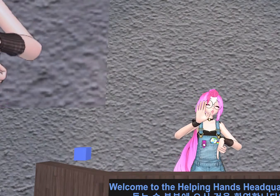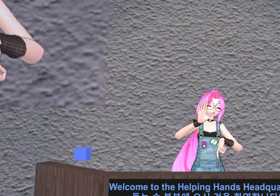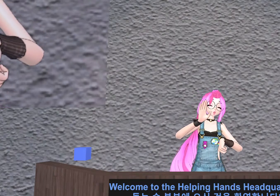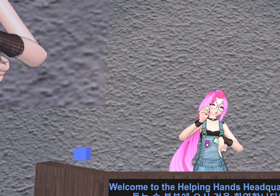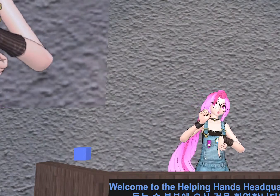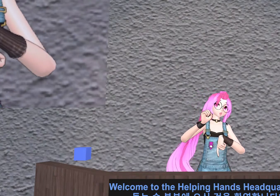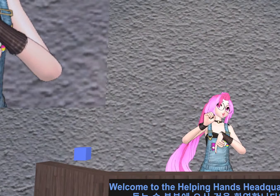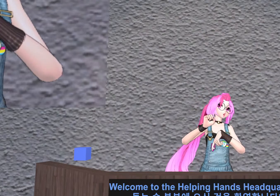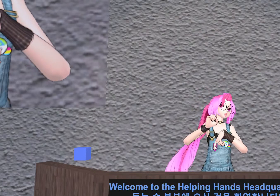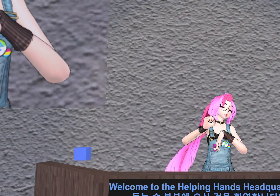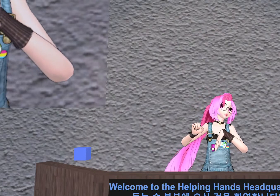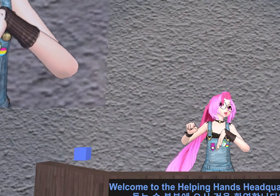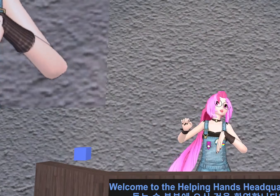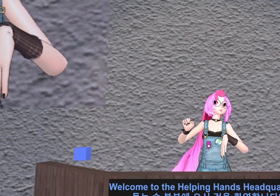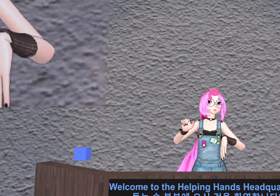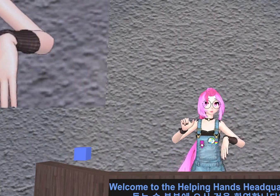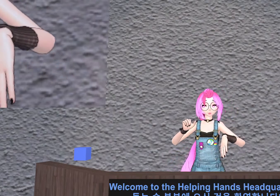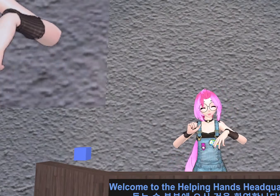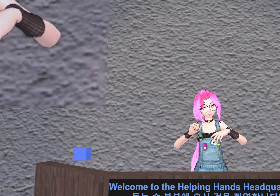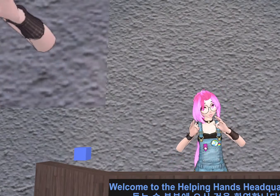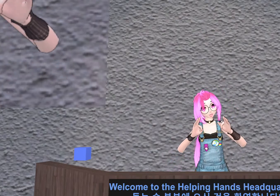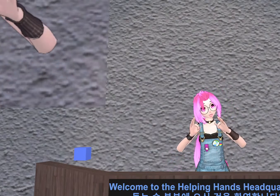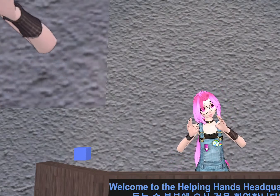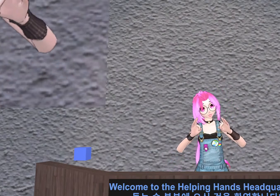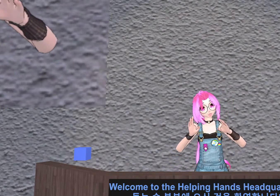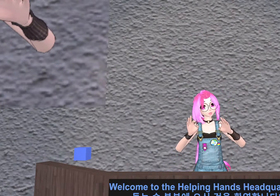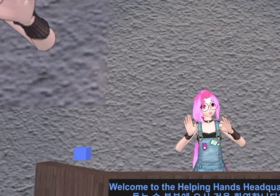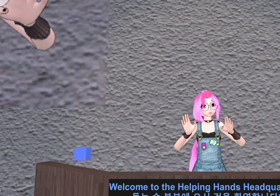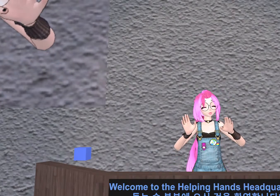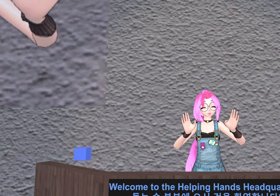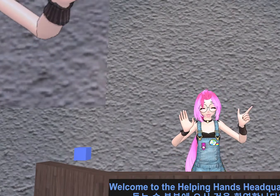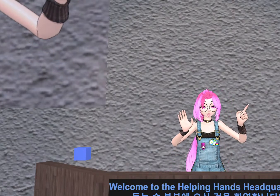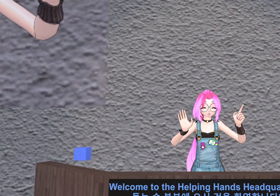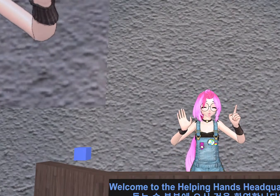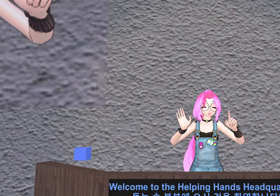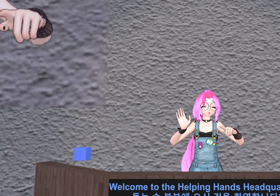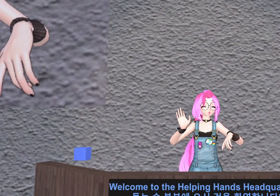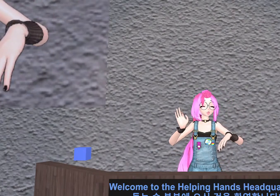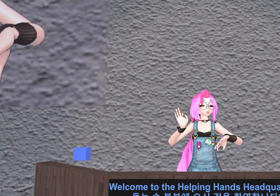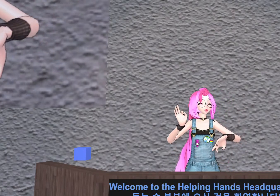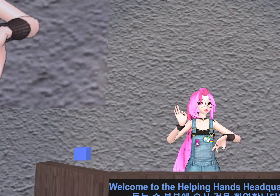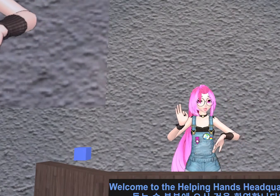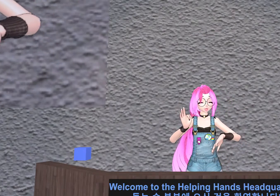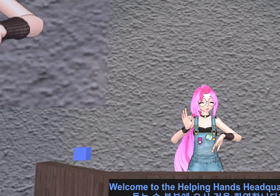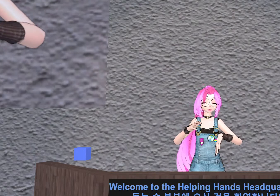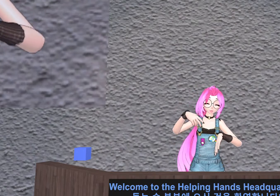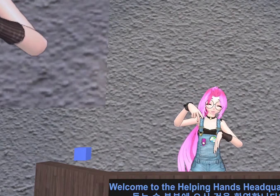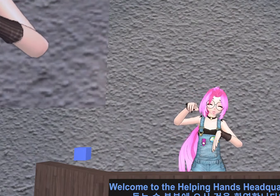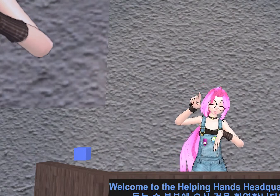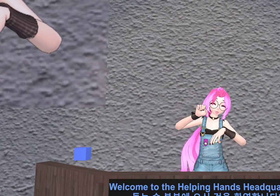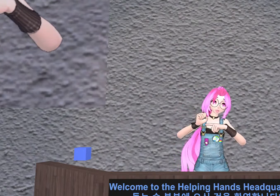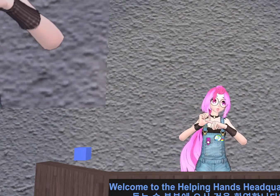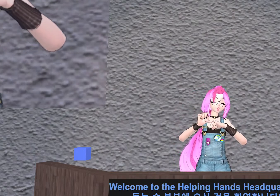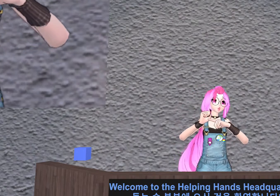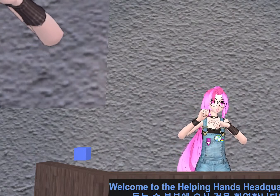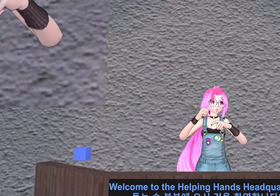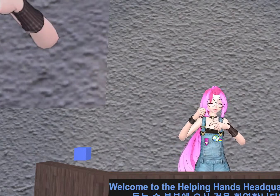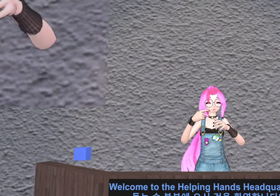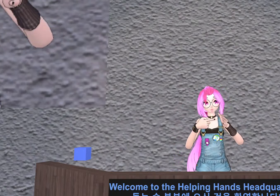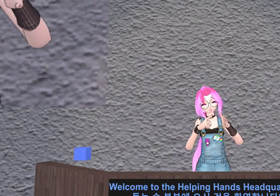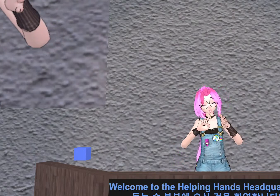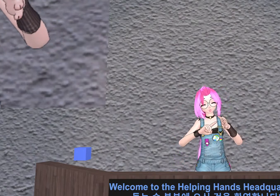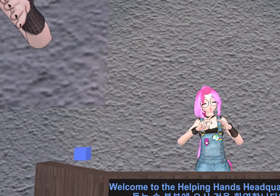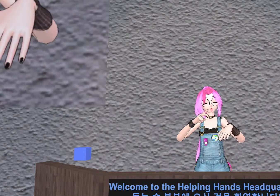Okay, so that's like a 50 percentile. Okay, so I'm going to describe that before I describe what I'm going to explain. So